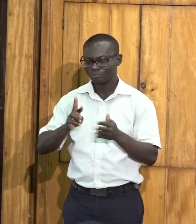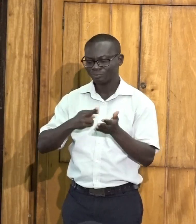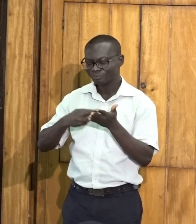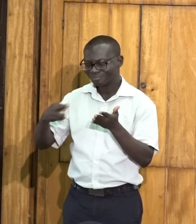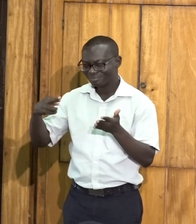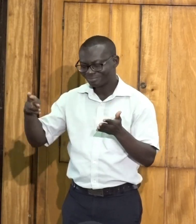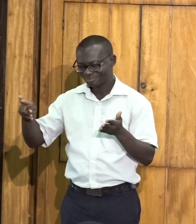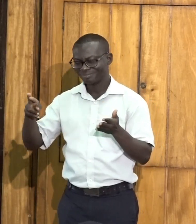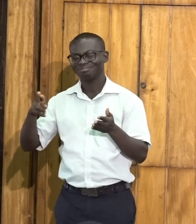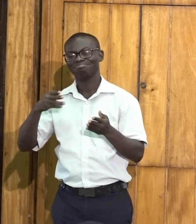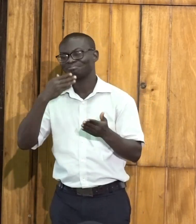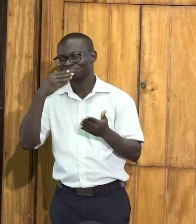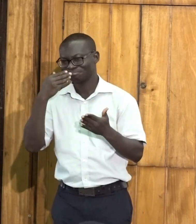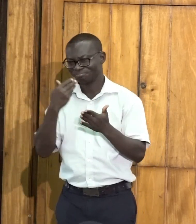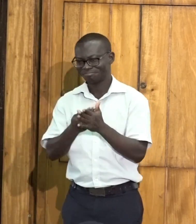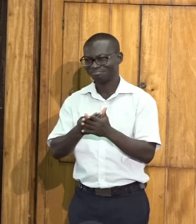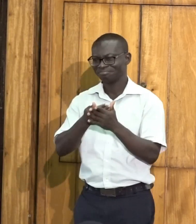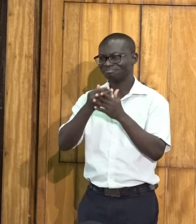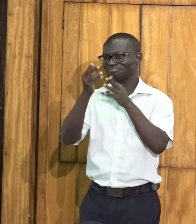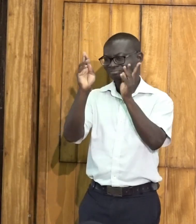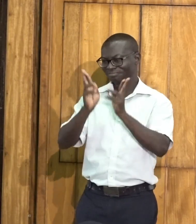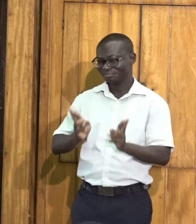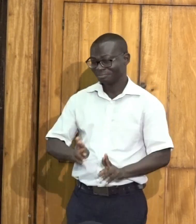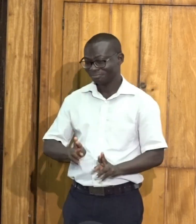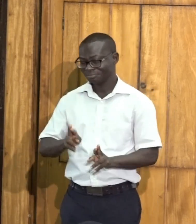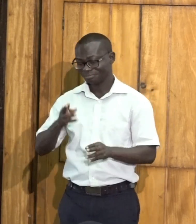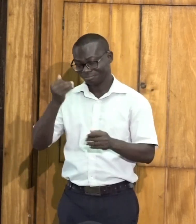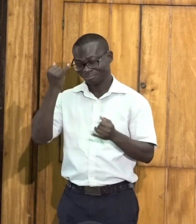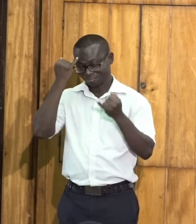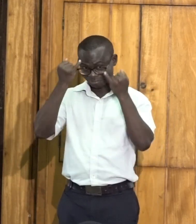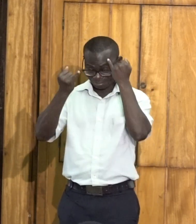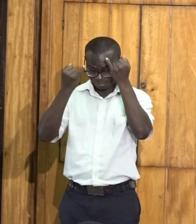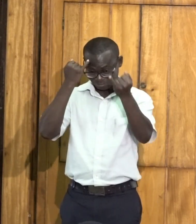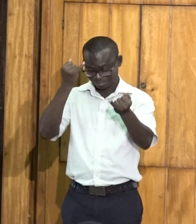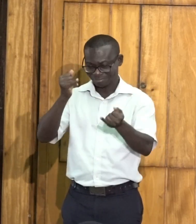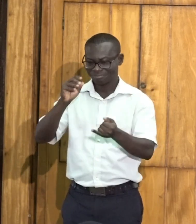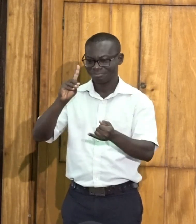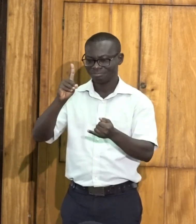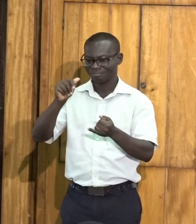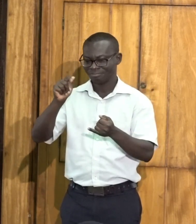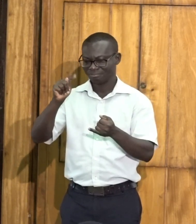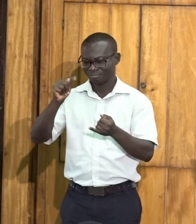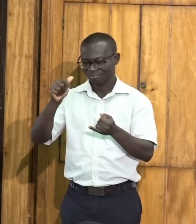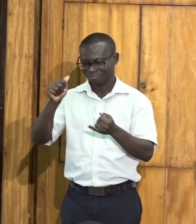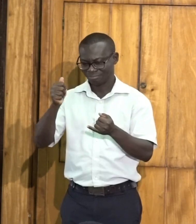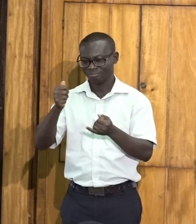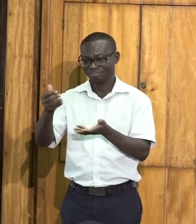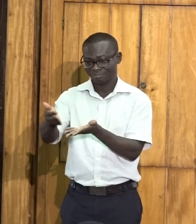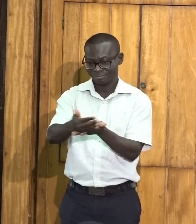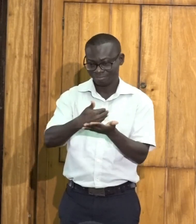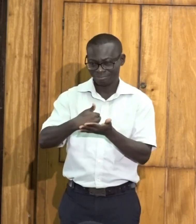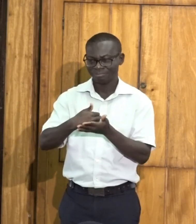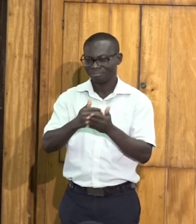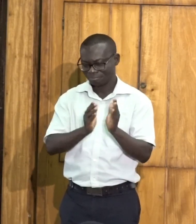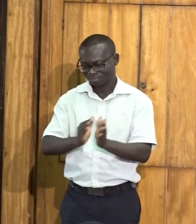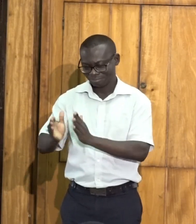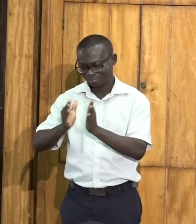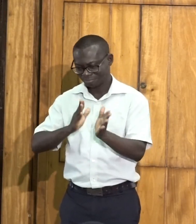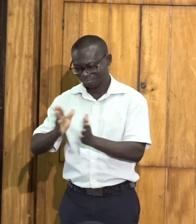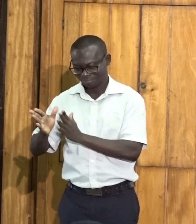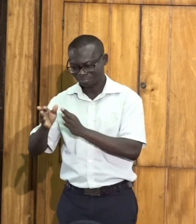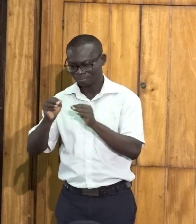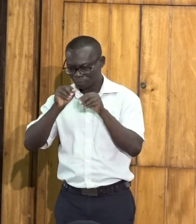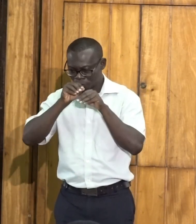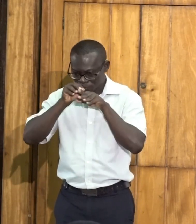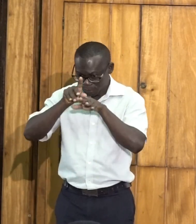as efficient as possible. And the idea is, with this data we've gotten, with a model, a successful